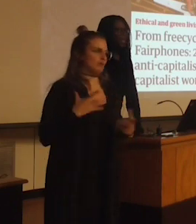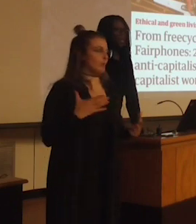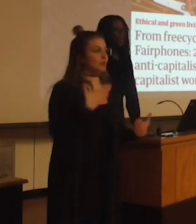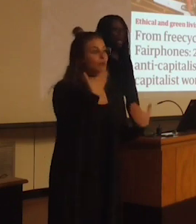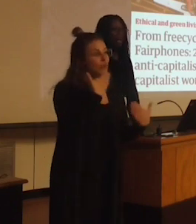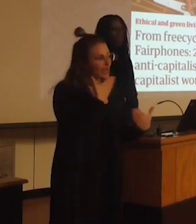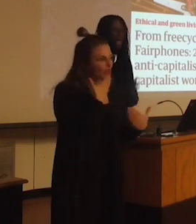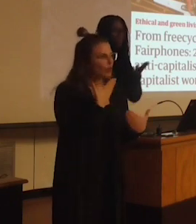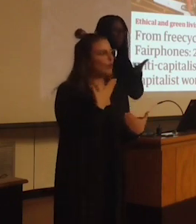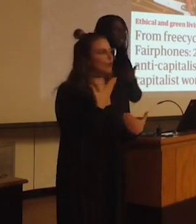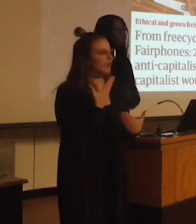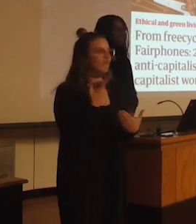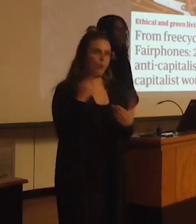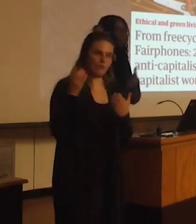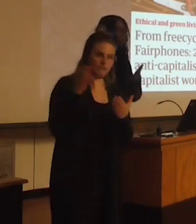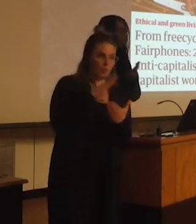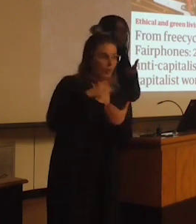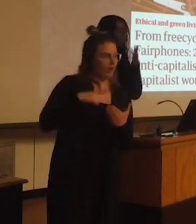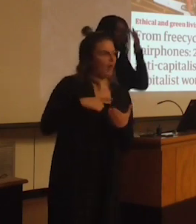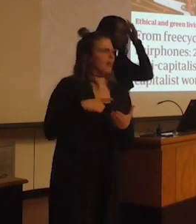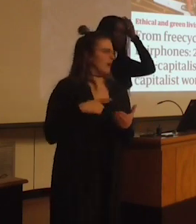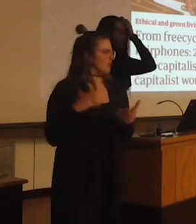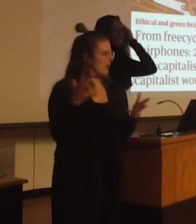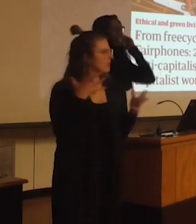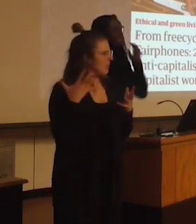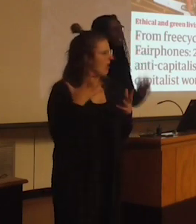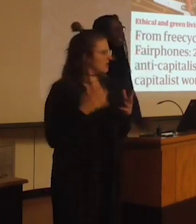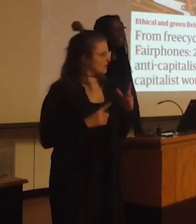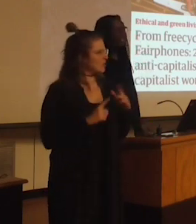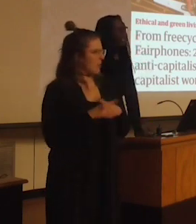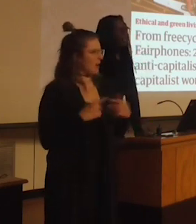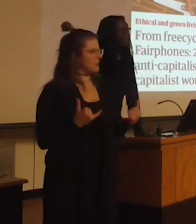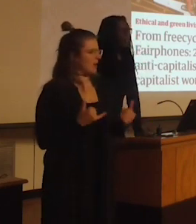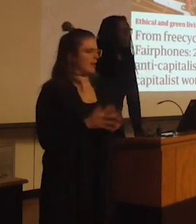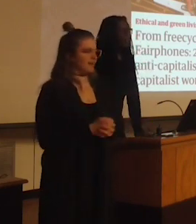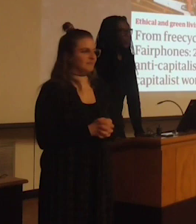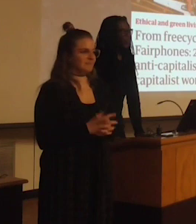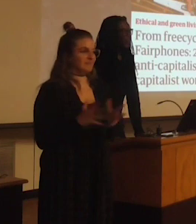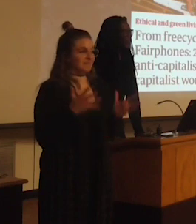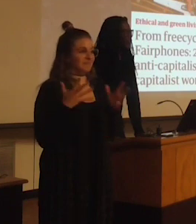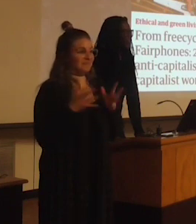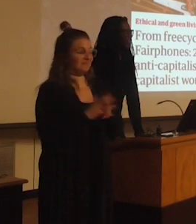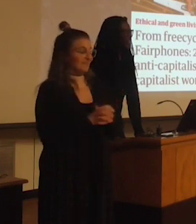thank you to them, and please give a round of applause to them for being here.